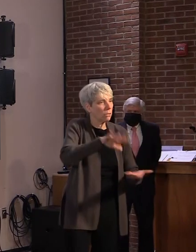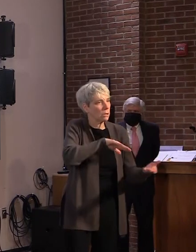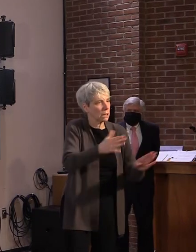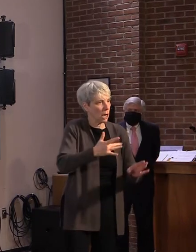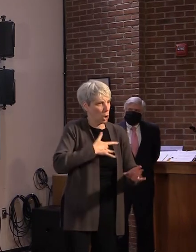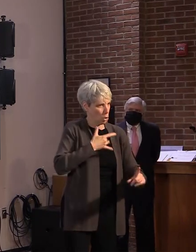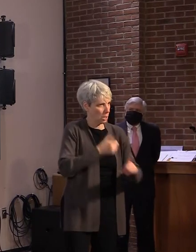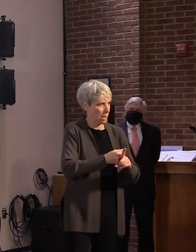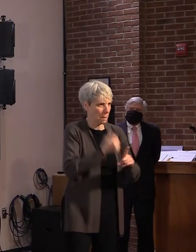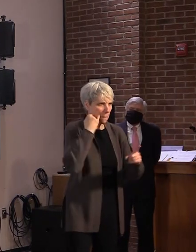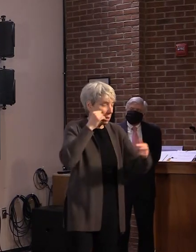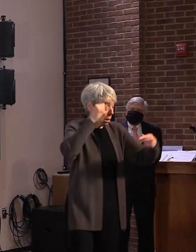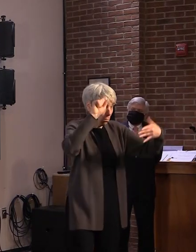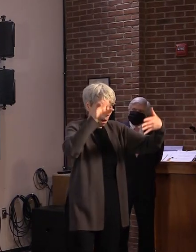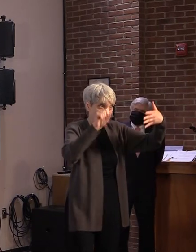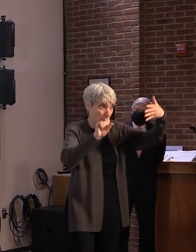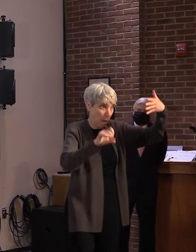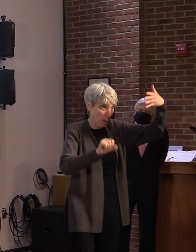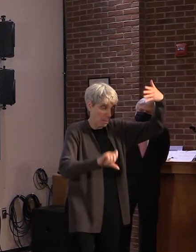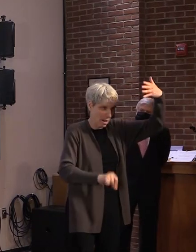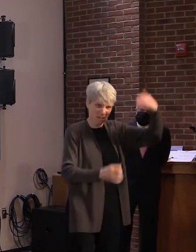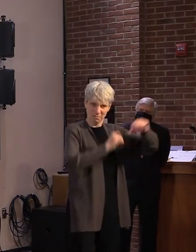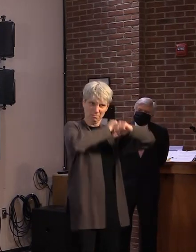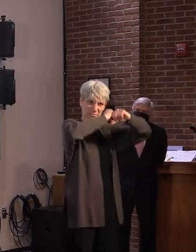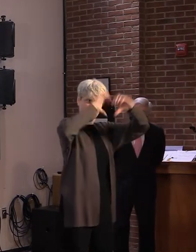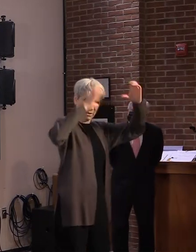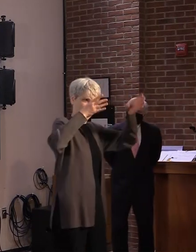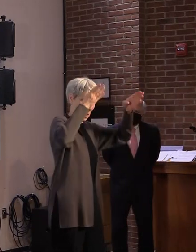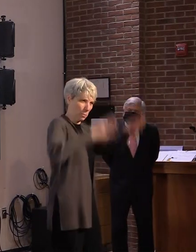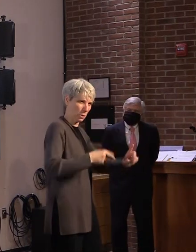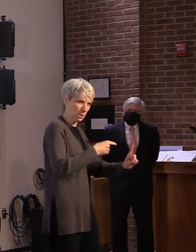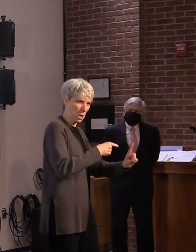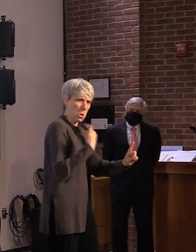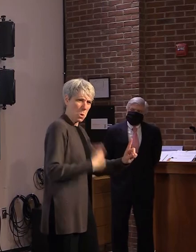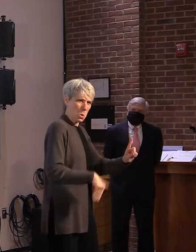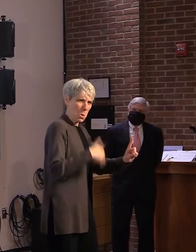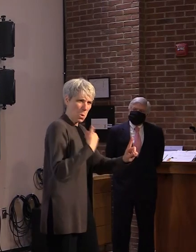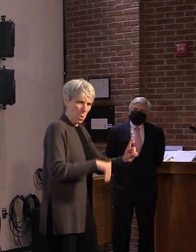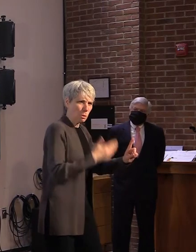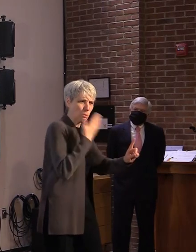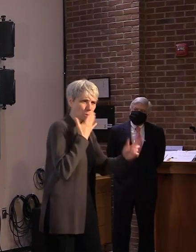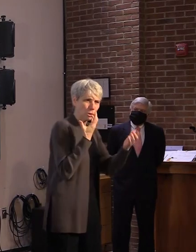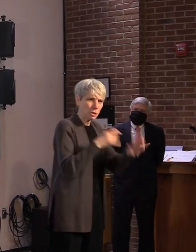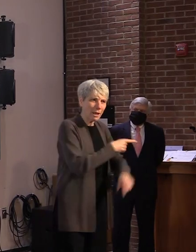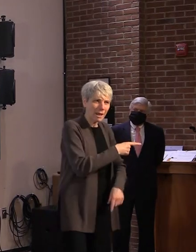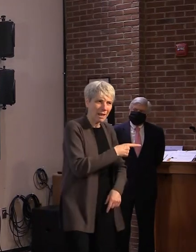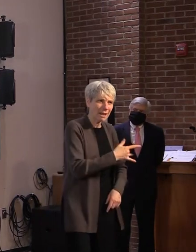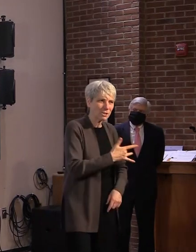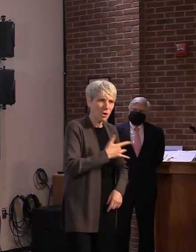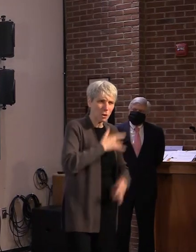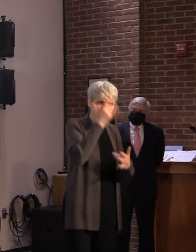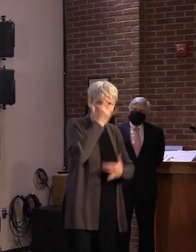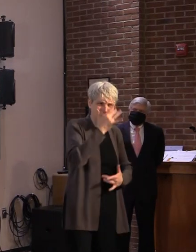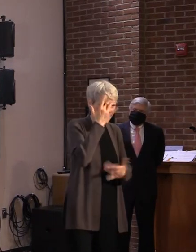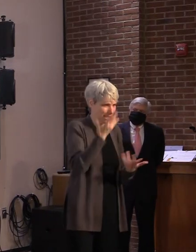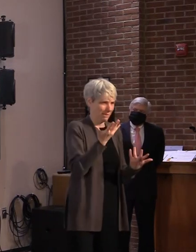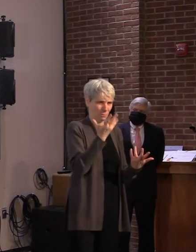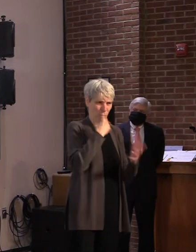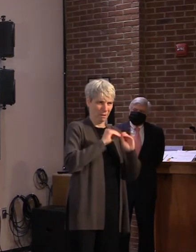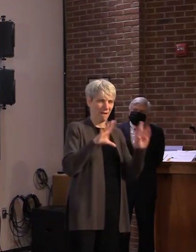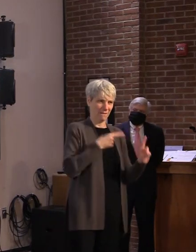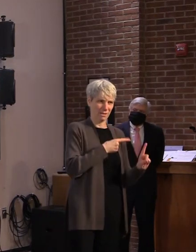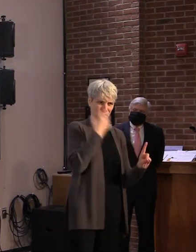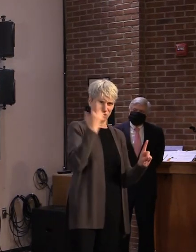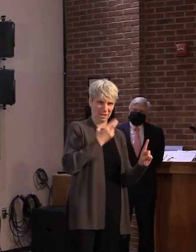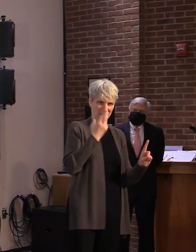attacks. I think everyone can understand the likelihood of him having heart disease is quite high to explain his